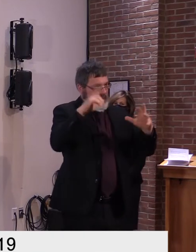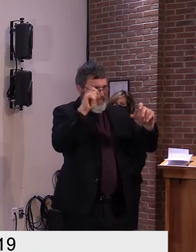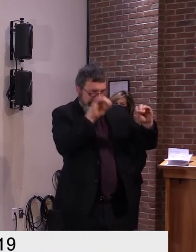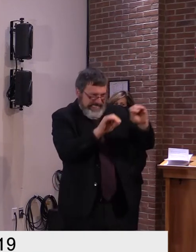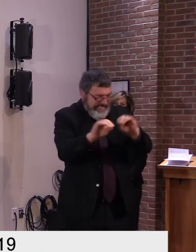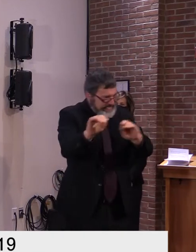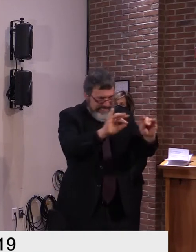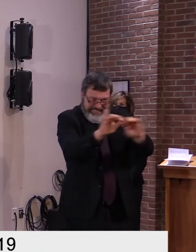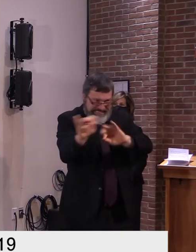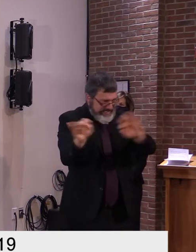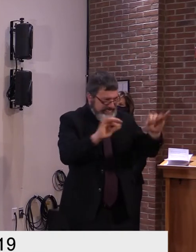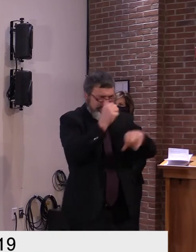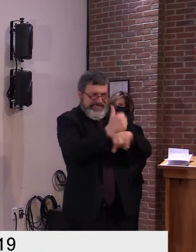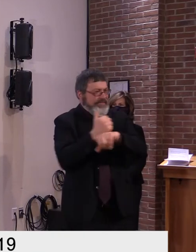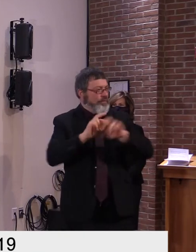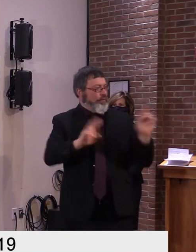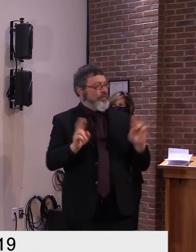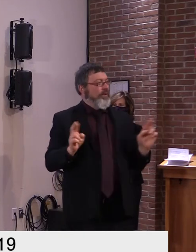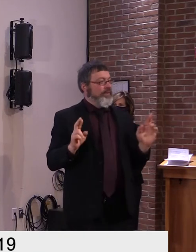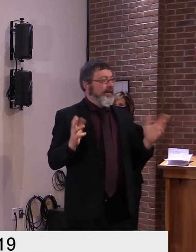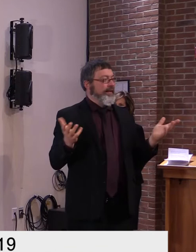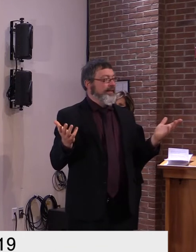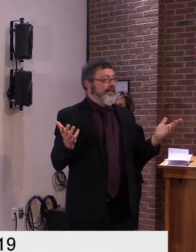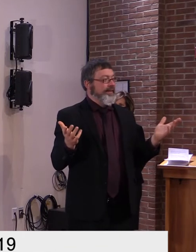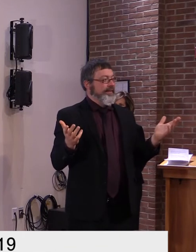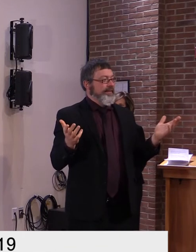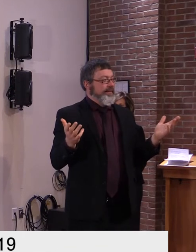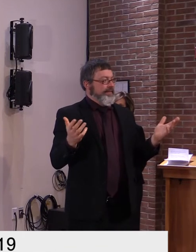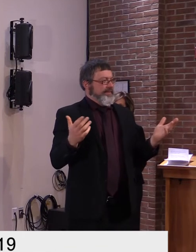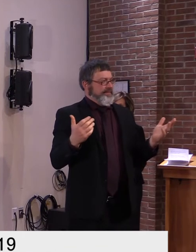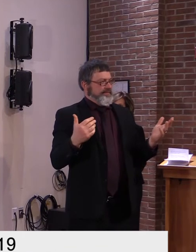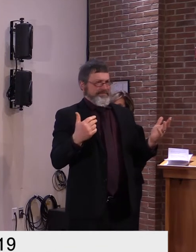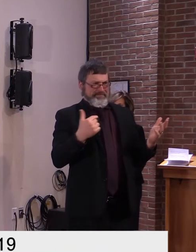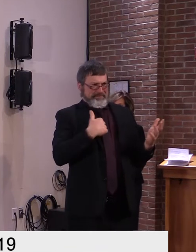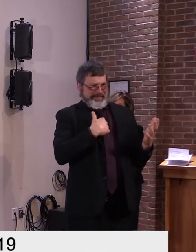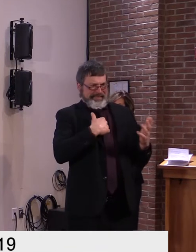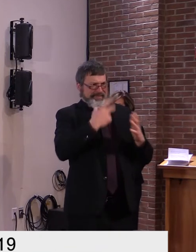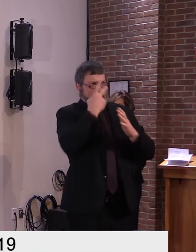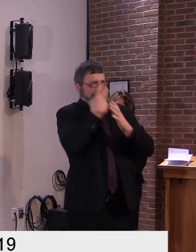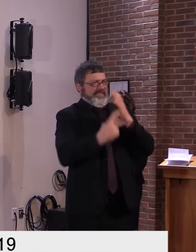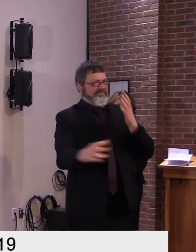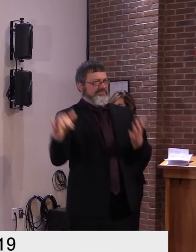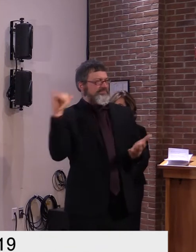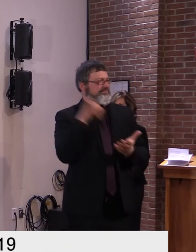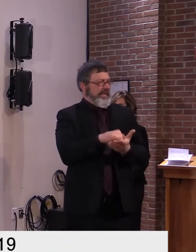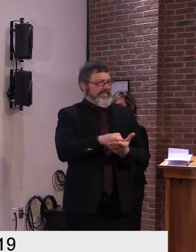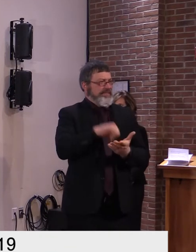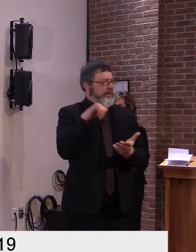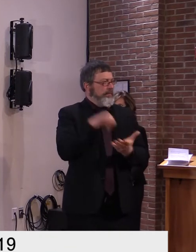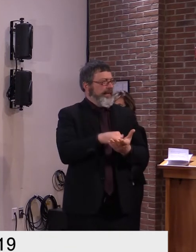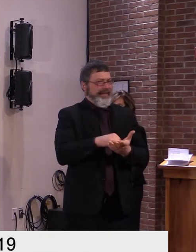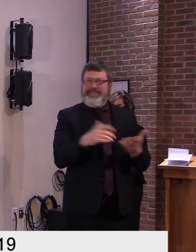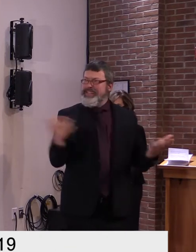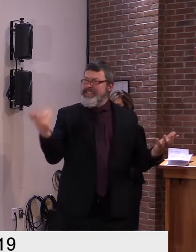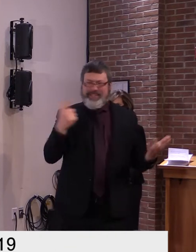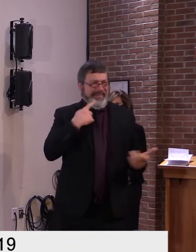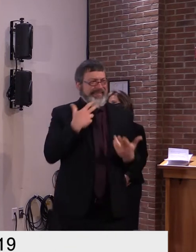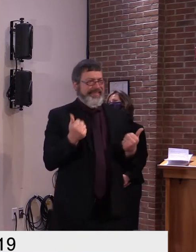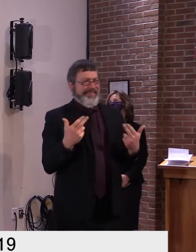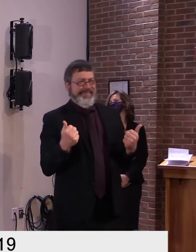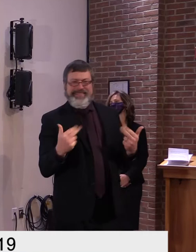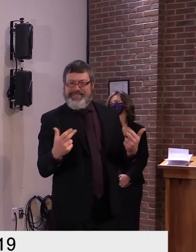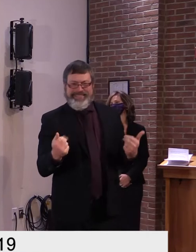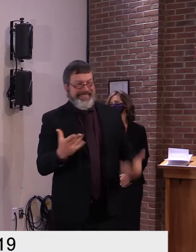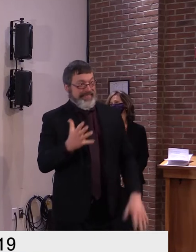does when you know that's happening. But really hard for me to even get more specific right